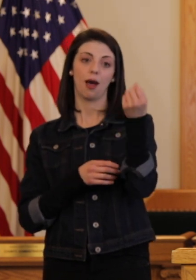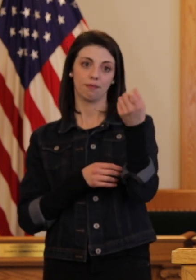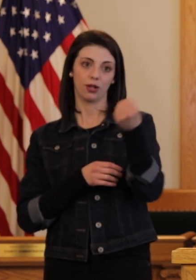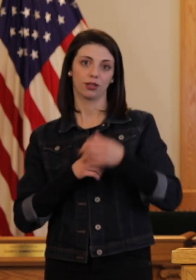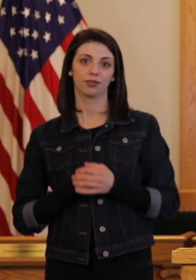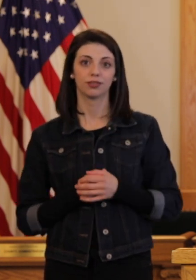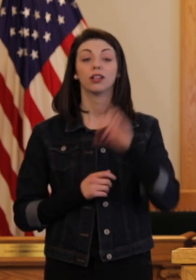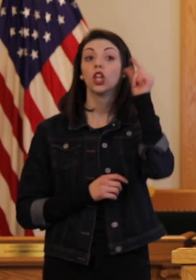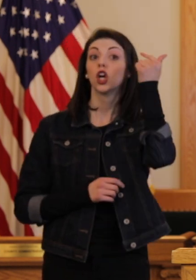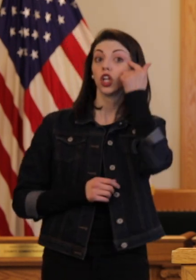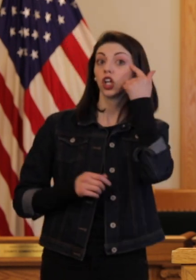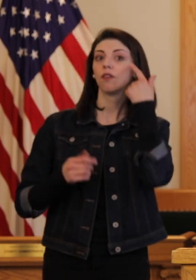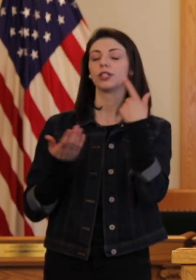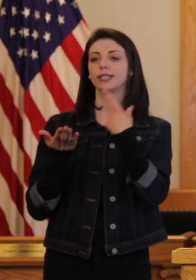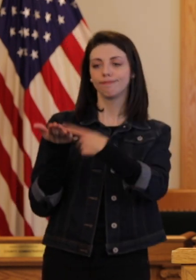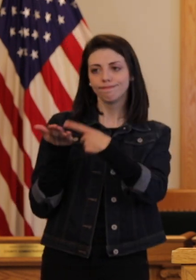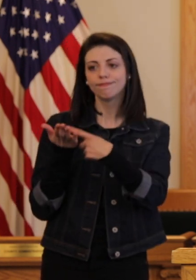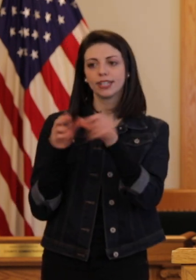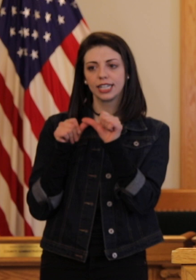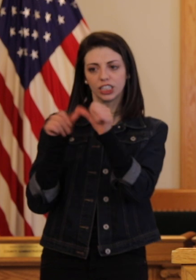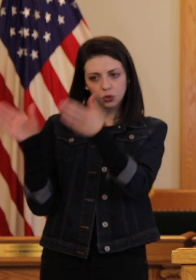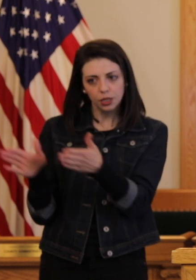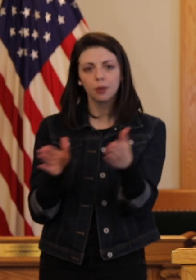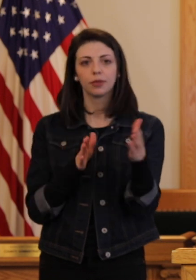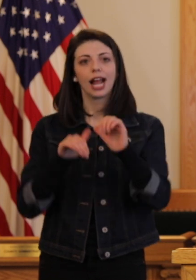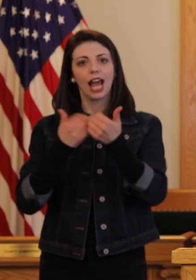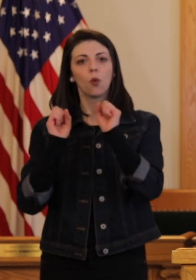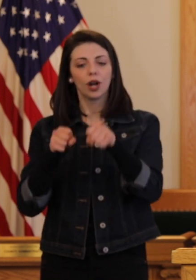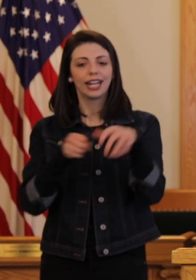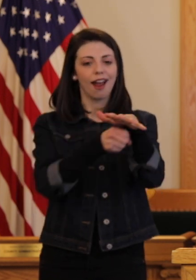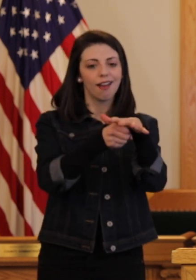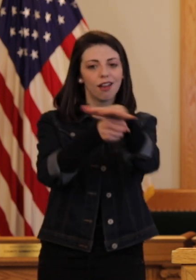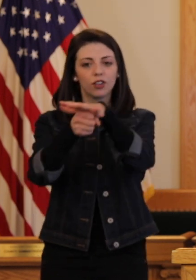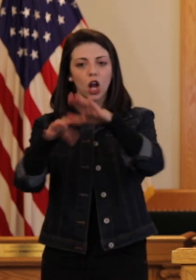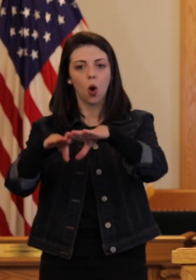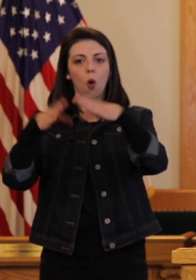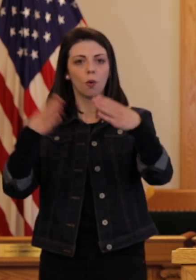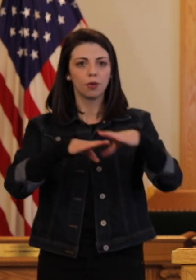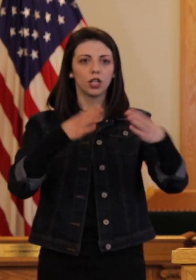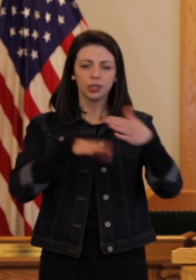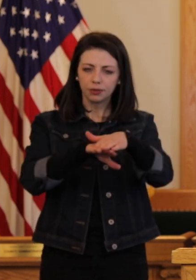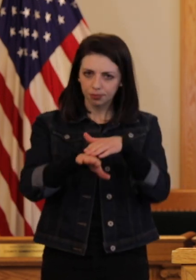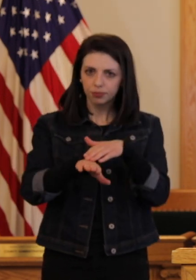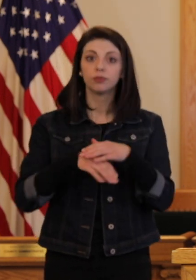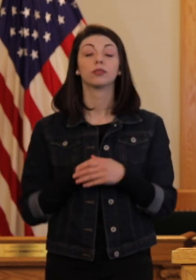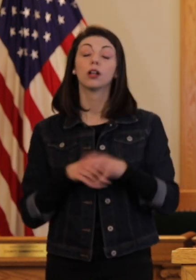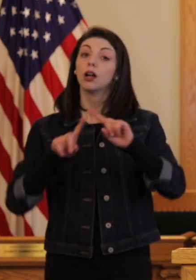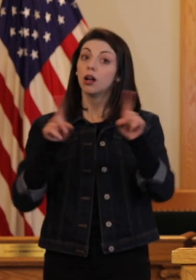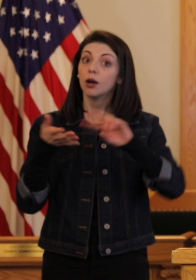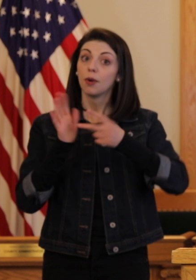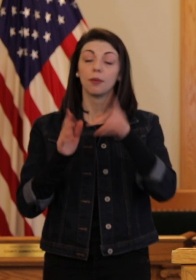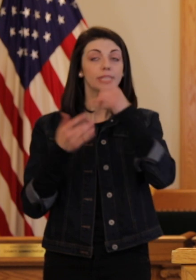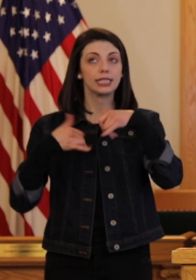state. This will only work if people follow the social distance guidelines we are supposed to be following. We've been doing pretty well the past